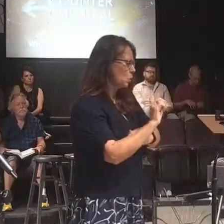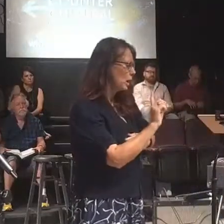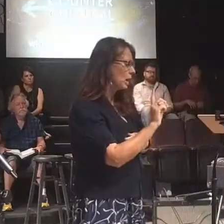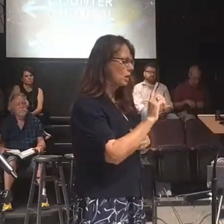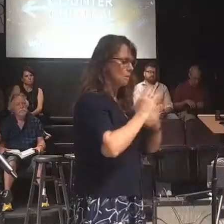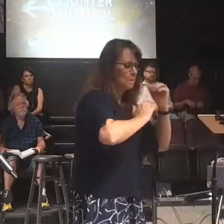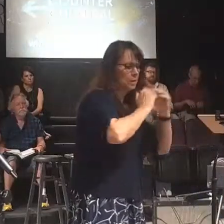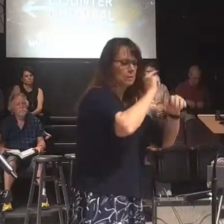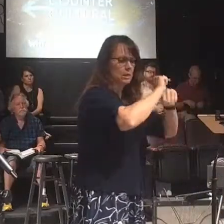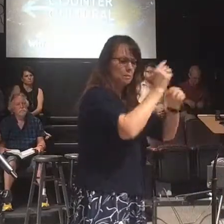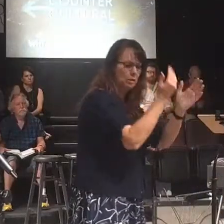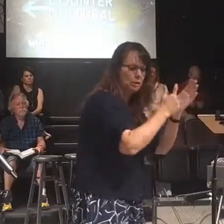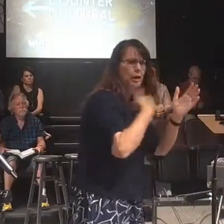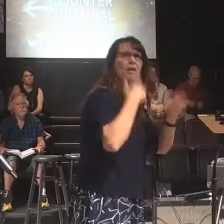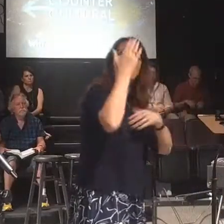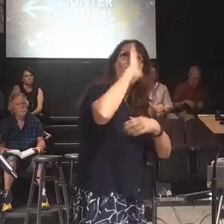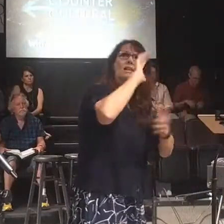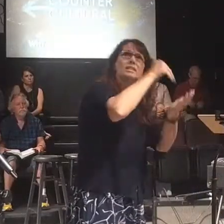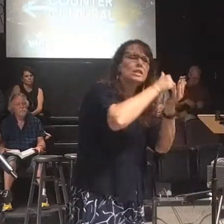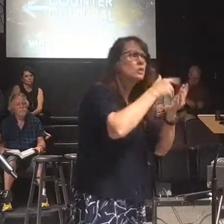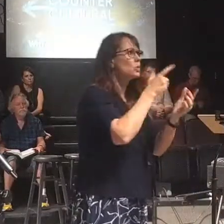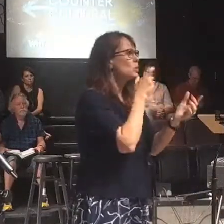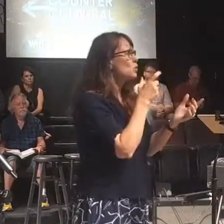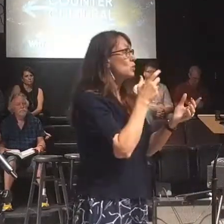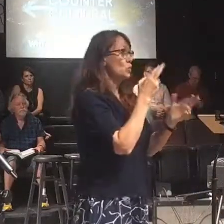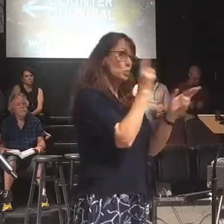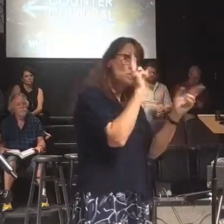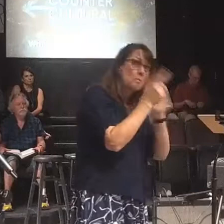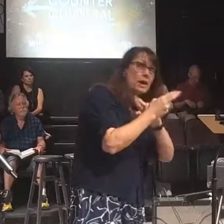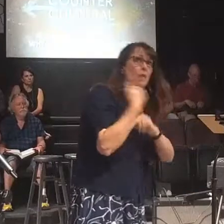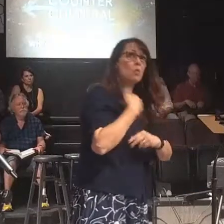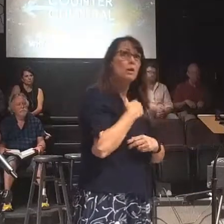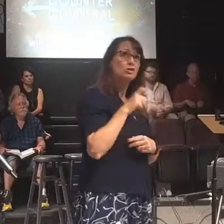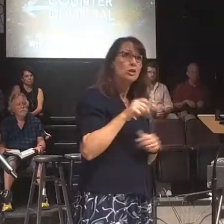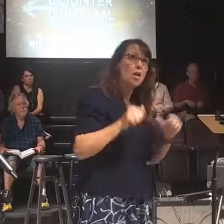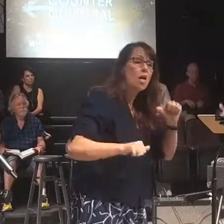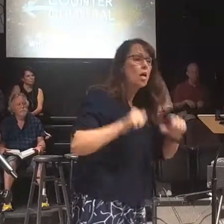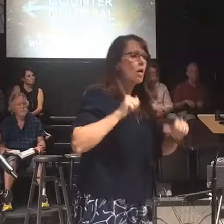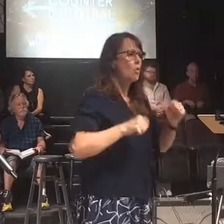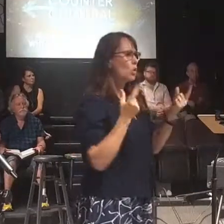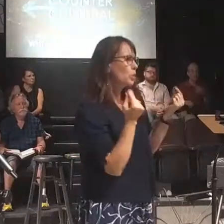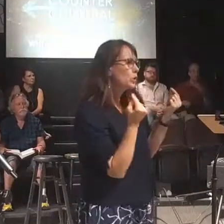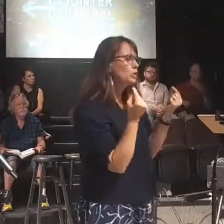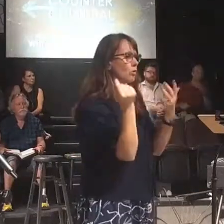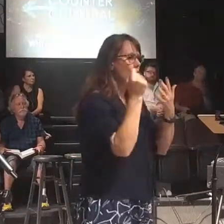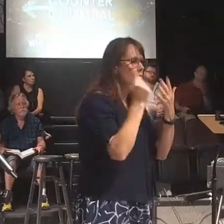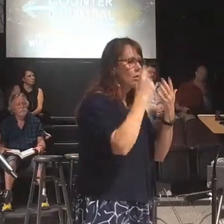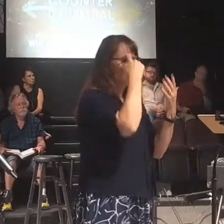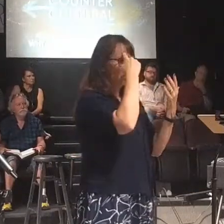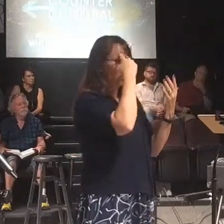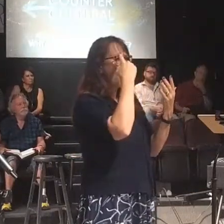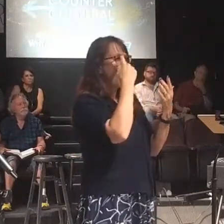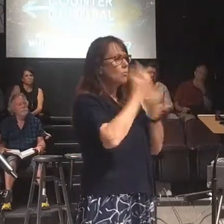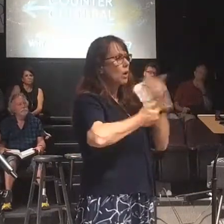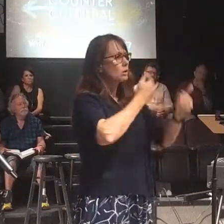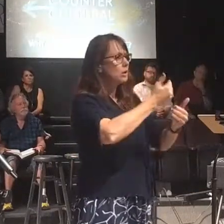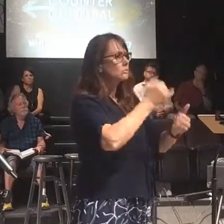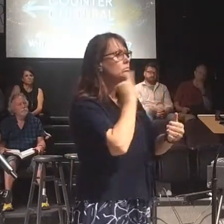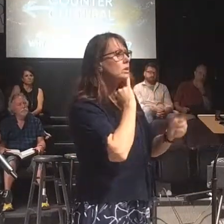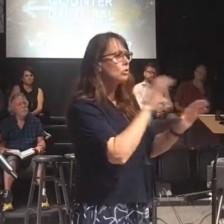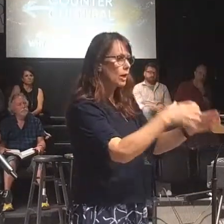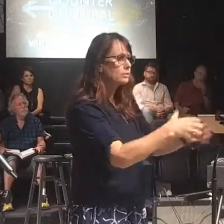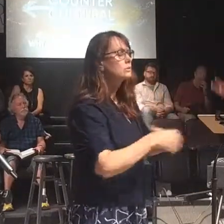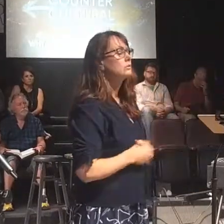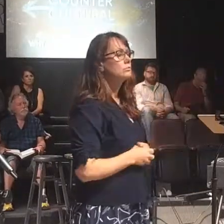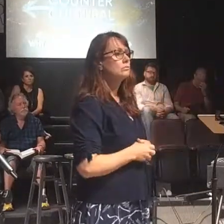glory? Should we put God at the center again? Should we repent? Should we not continue the mistakes that led to the destruction in the first place? All